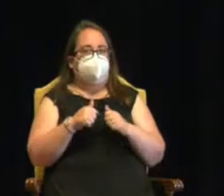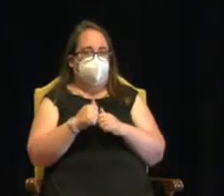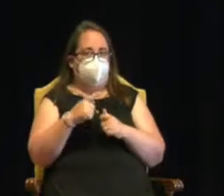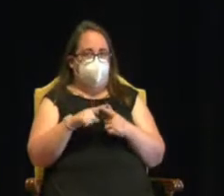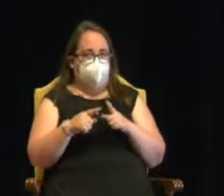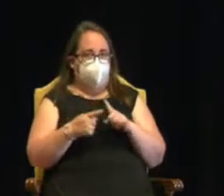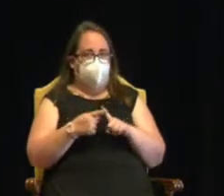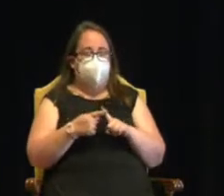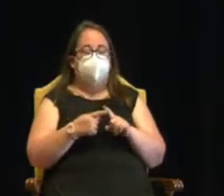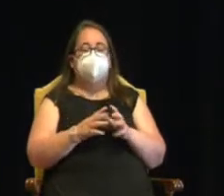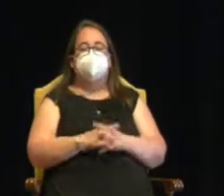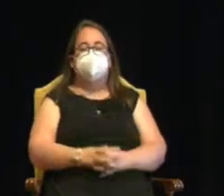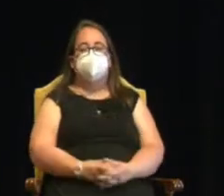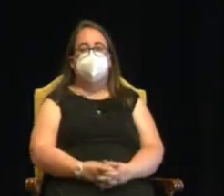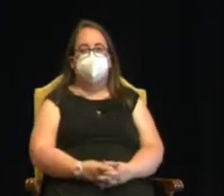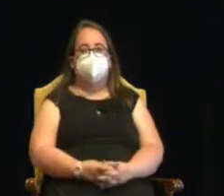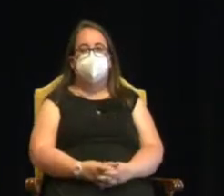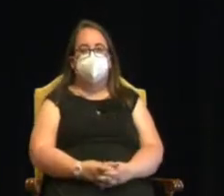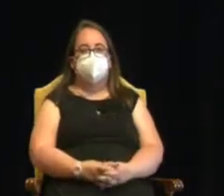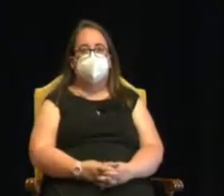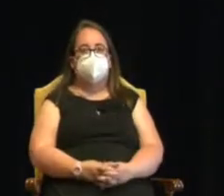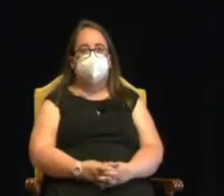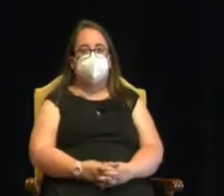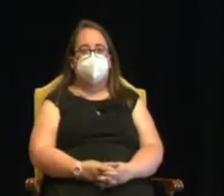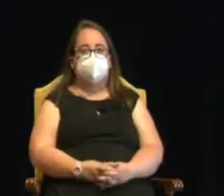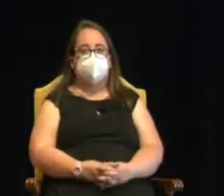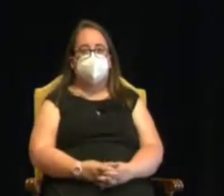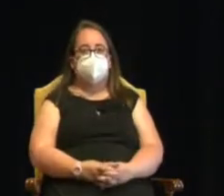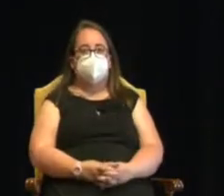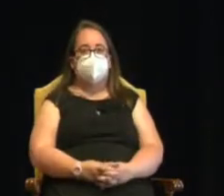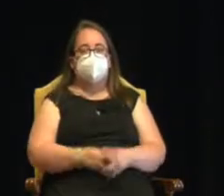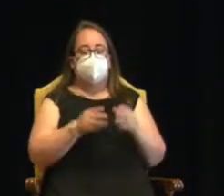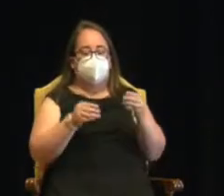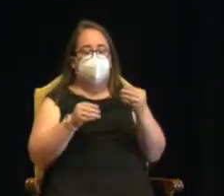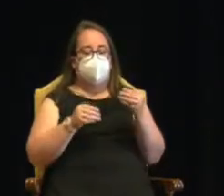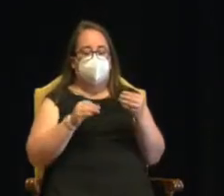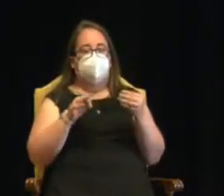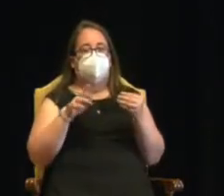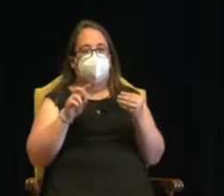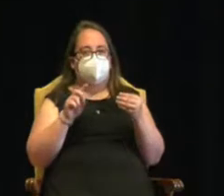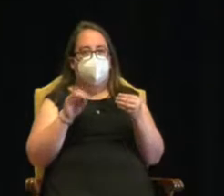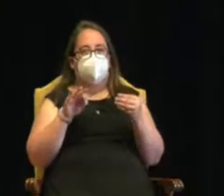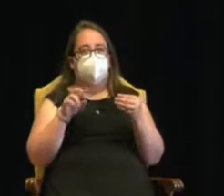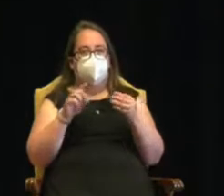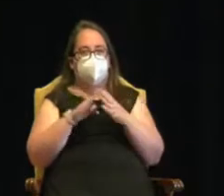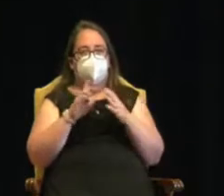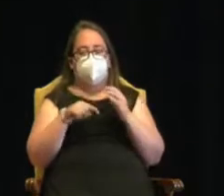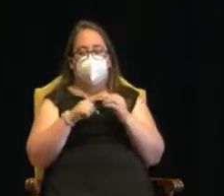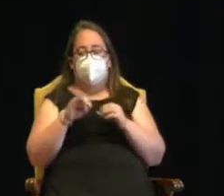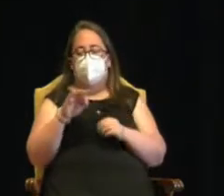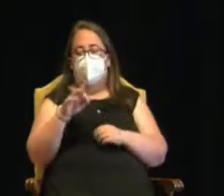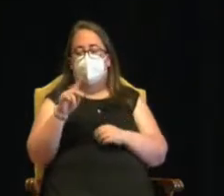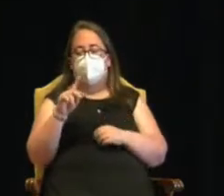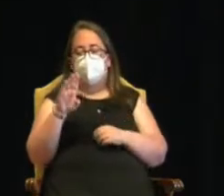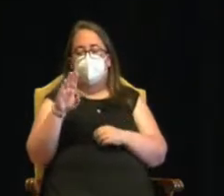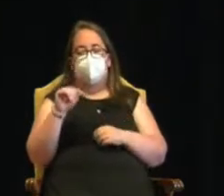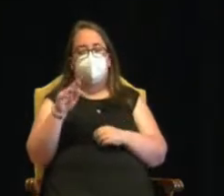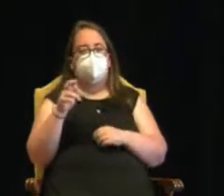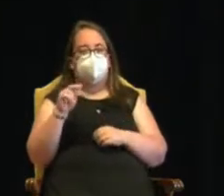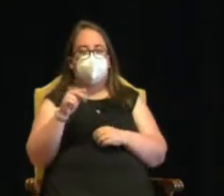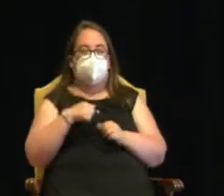And I was like, I picked up this Richard Ford book about Frank Bascom, even though I hate Frank